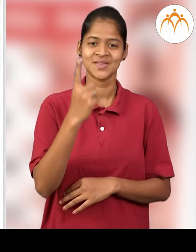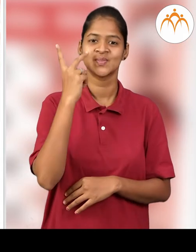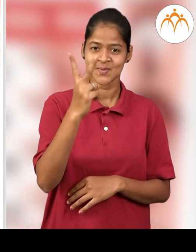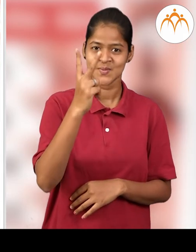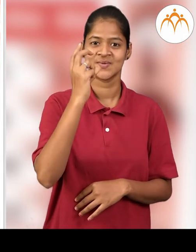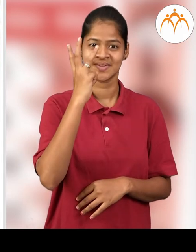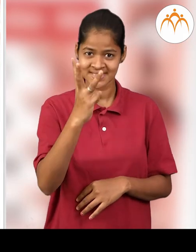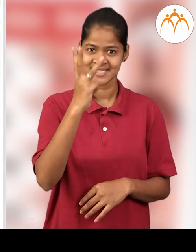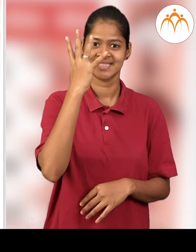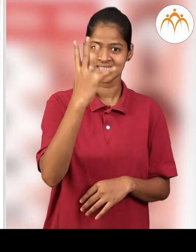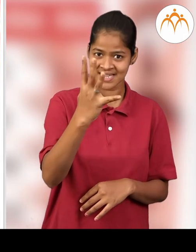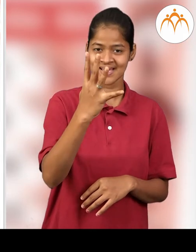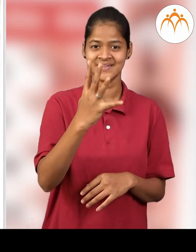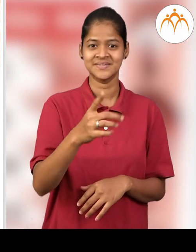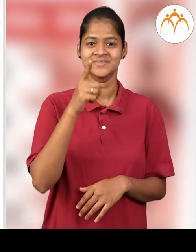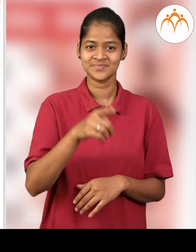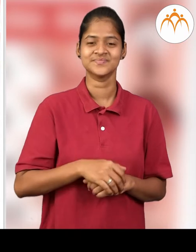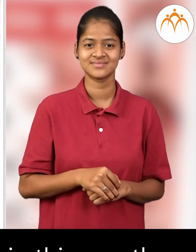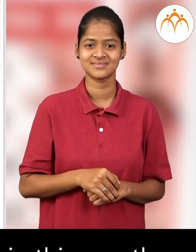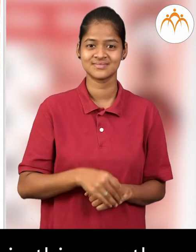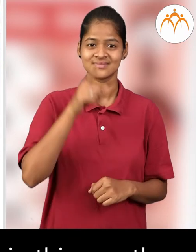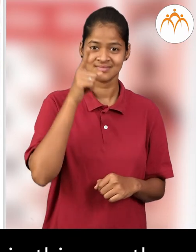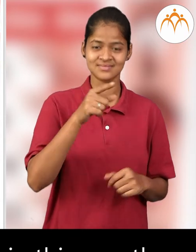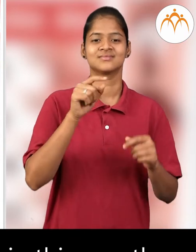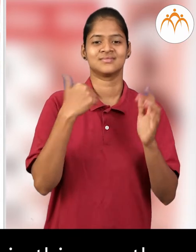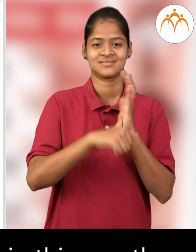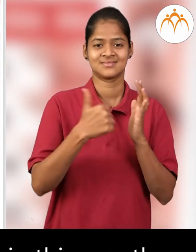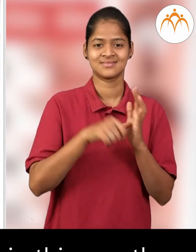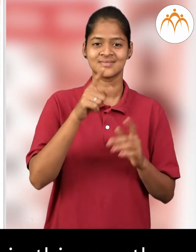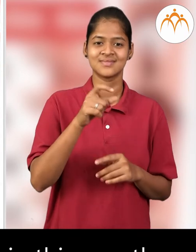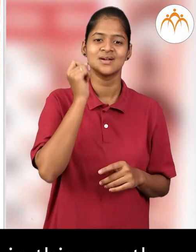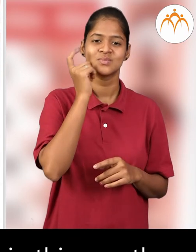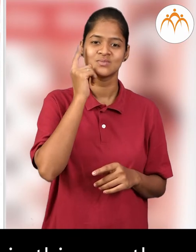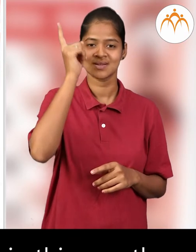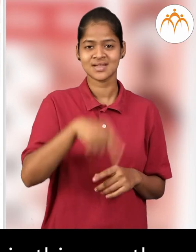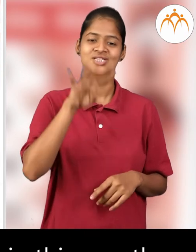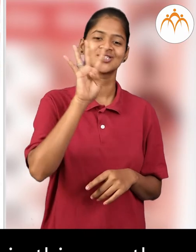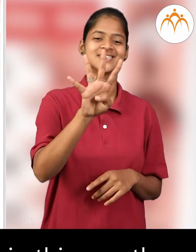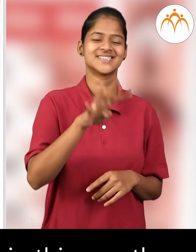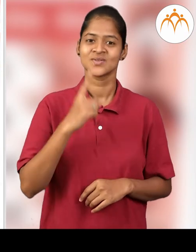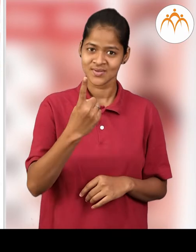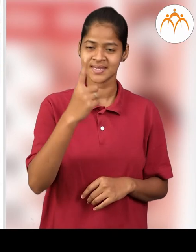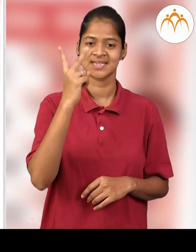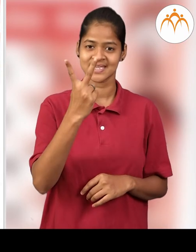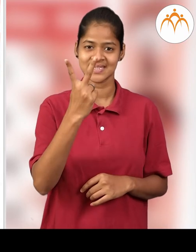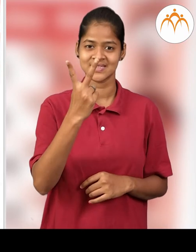2, 3, 4. There are 4 Mondays in this month. 1, 2,